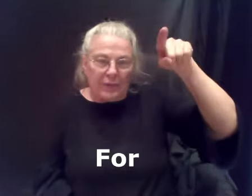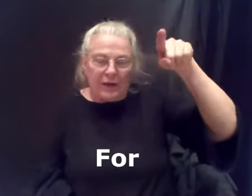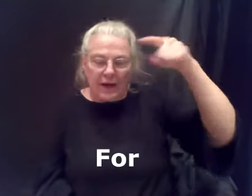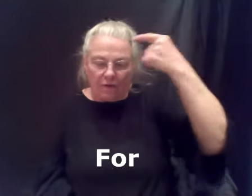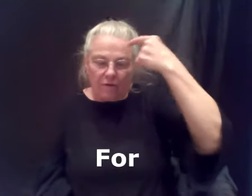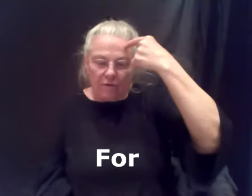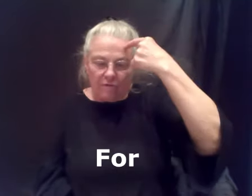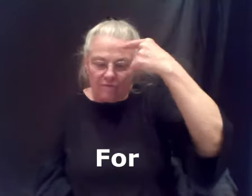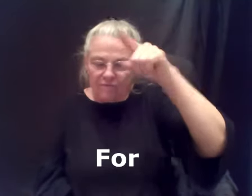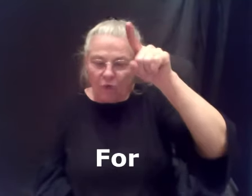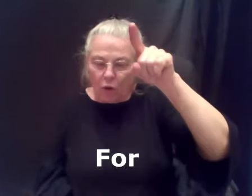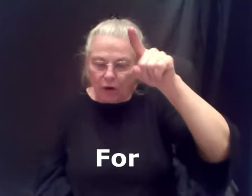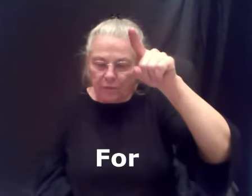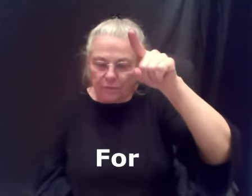out. For.